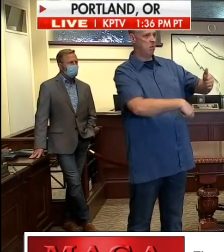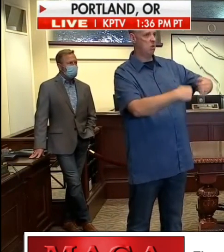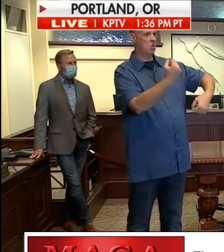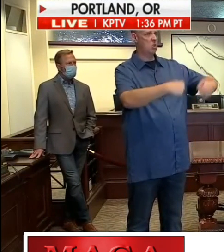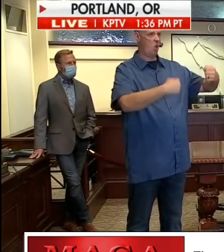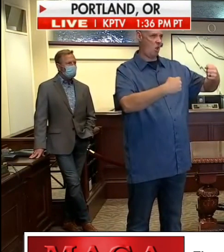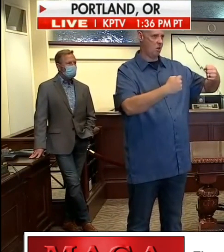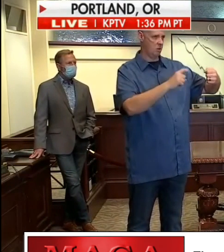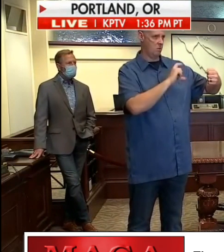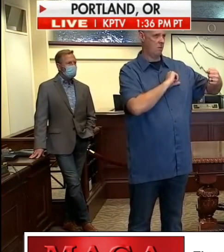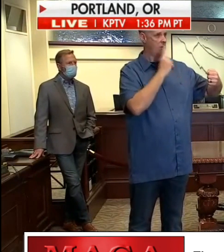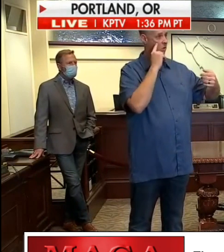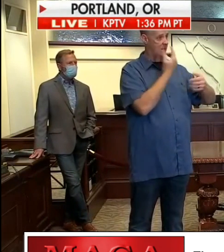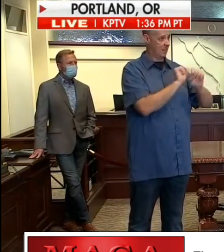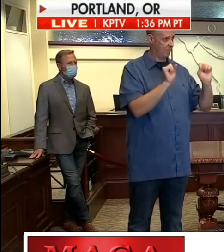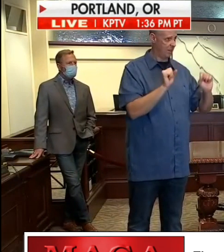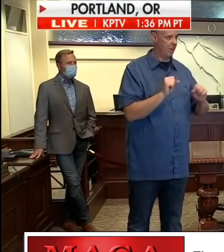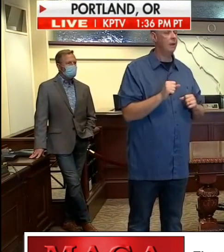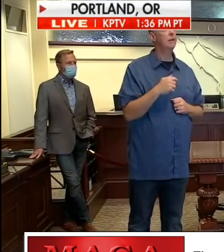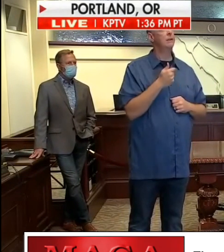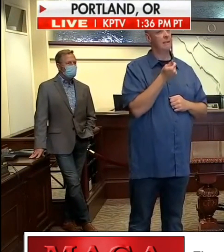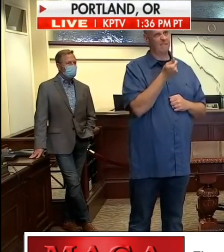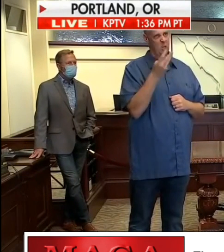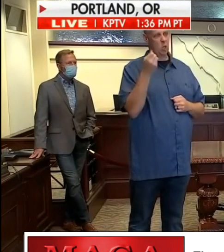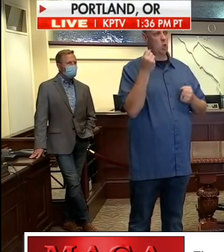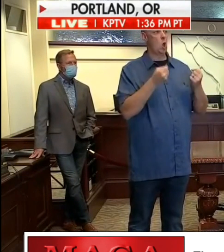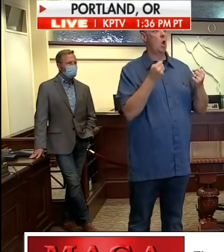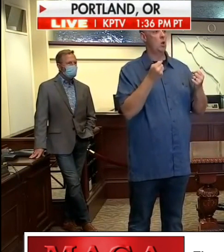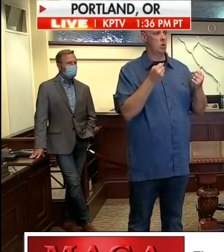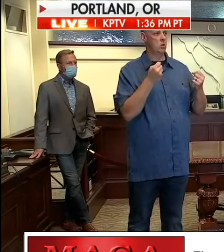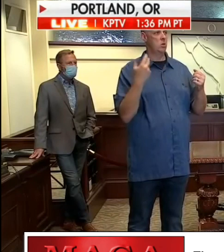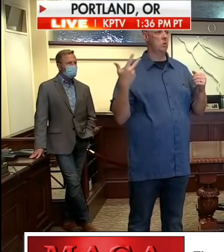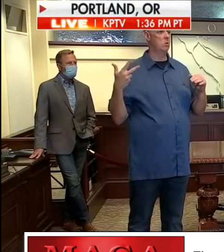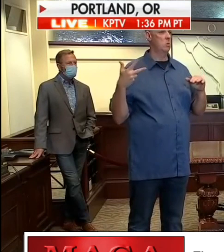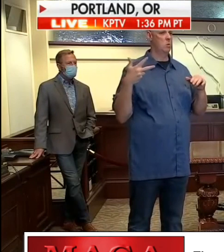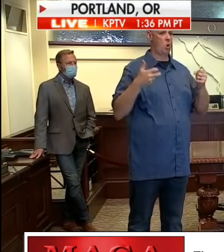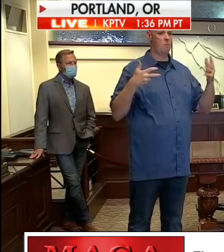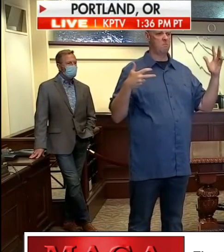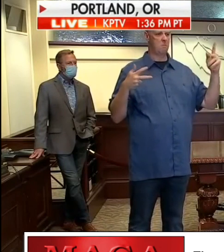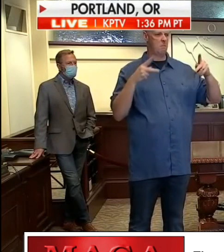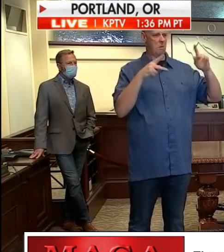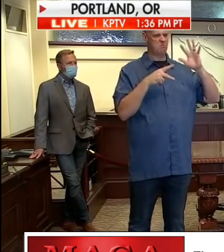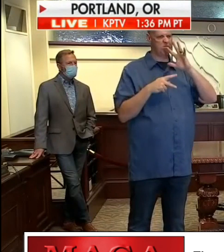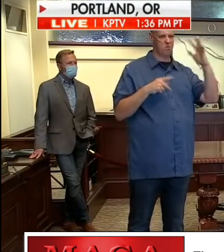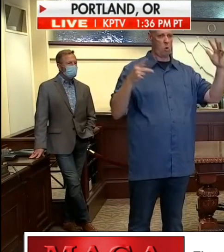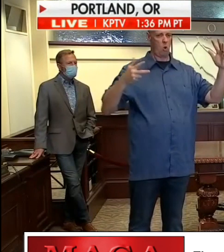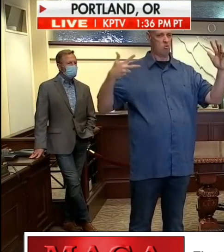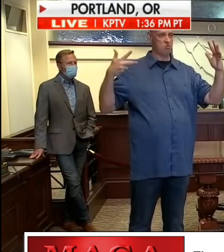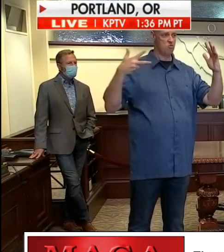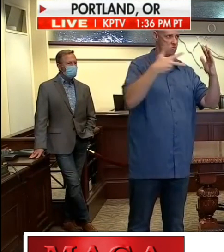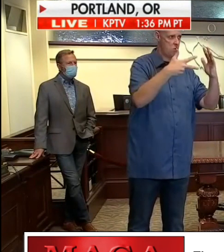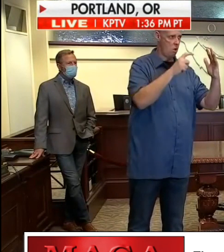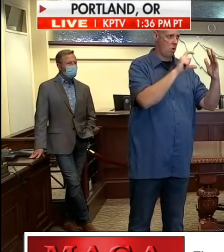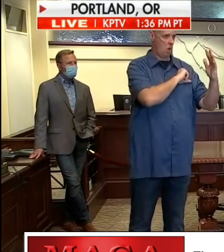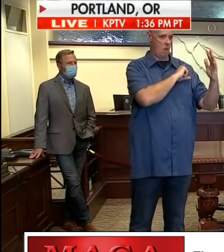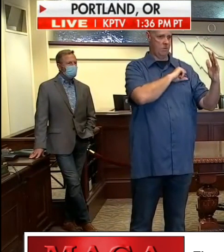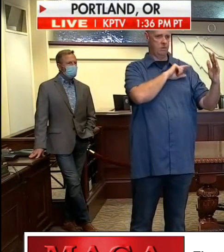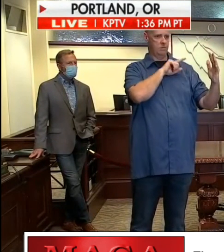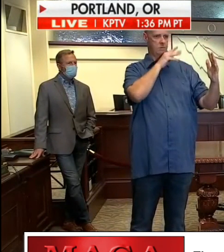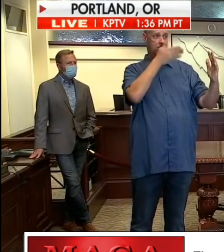Last night we saw numerous videos, at least of vehicles driving towards crowds of people, and officers were there as